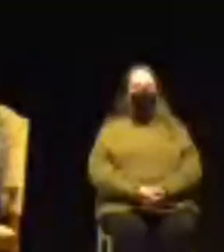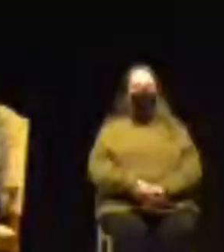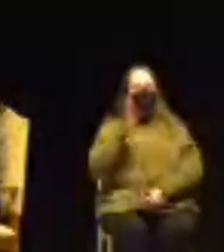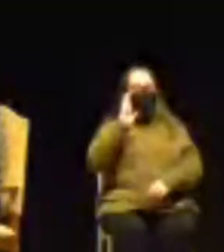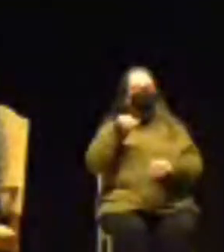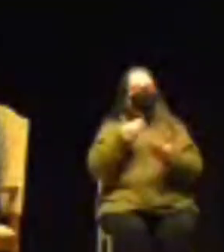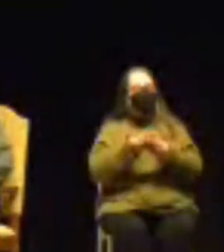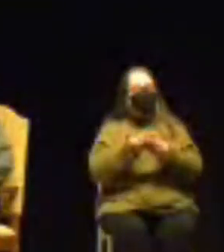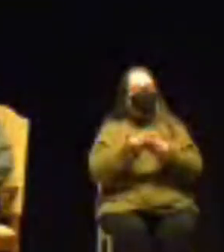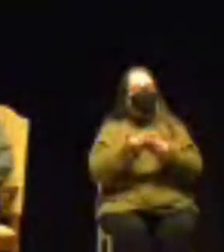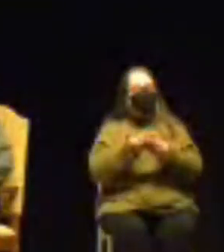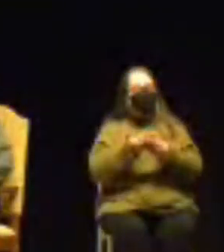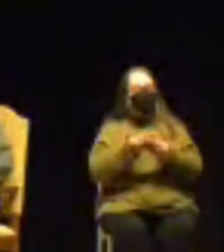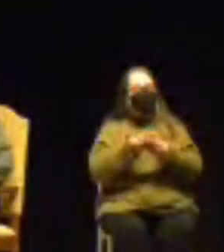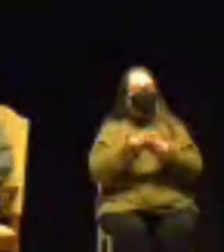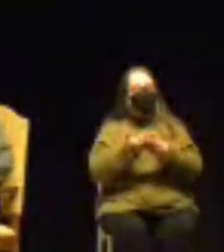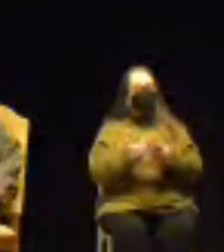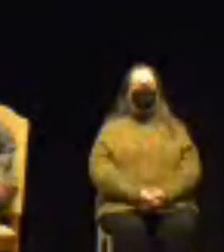Hi, everybody.